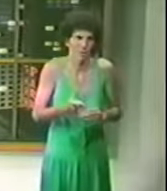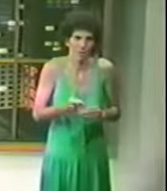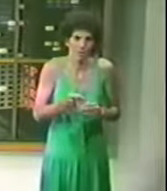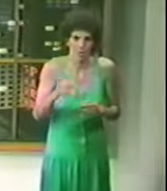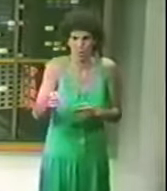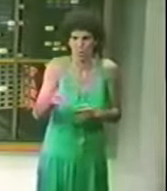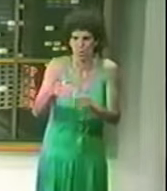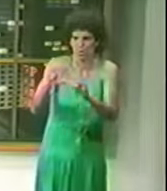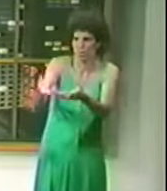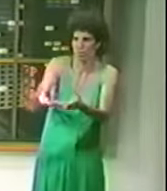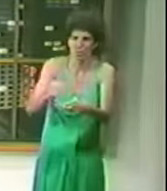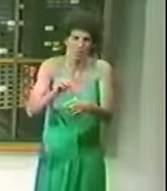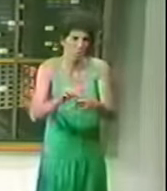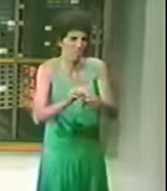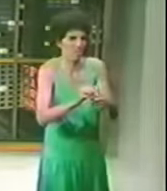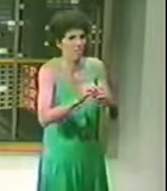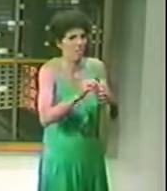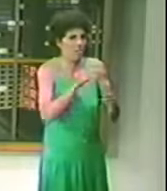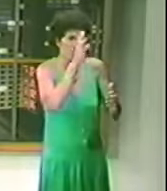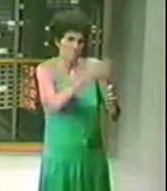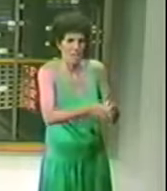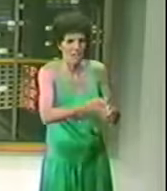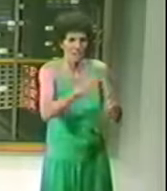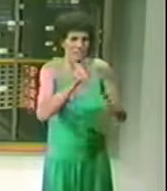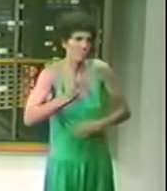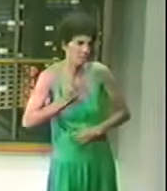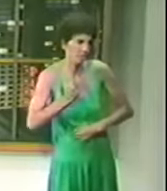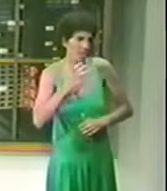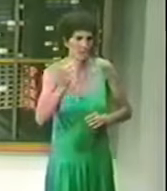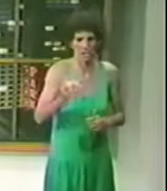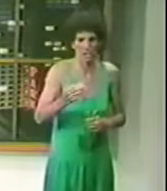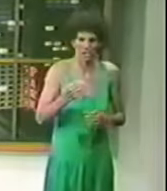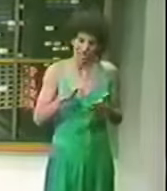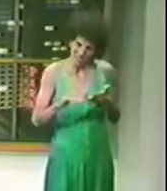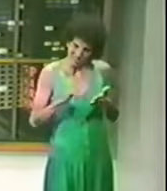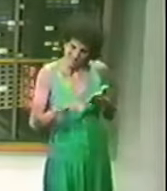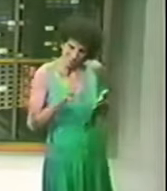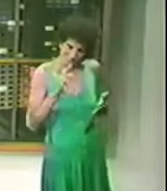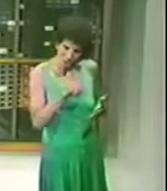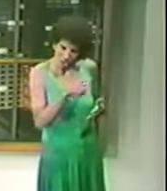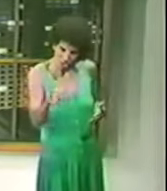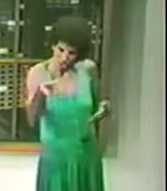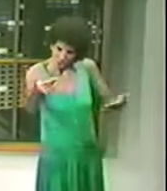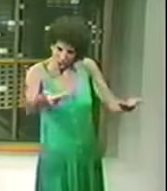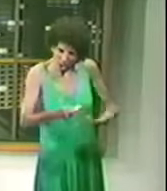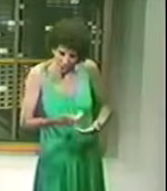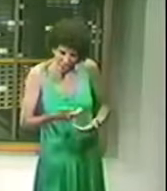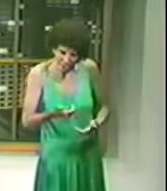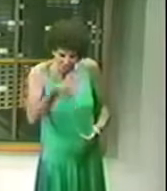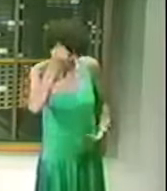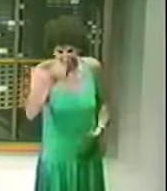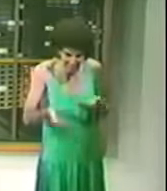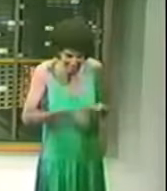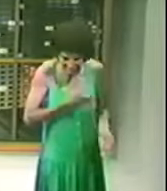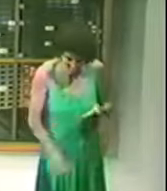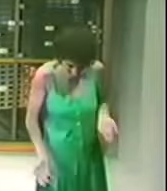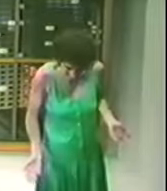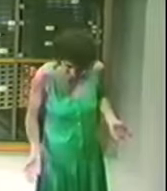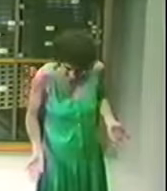de corps and the morality of the military, and it's the, excuse me, aren't y'all hired thugs?